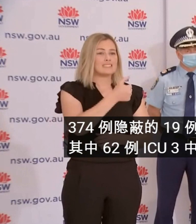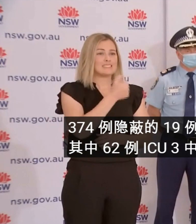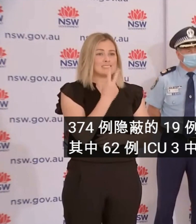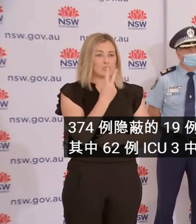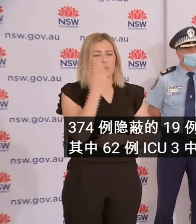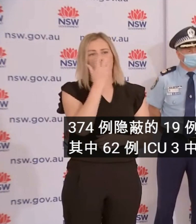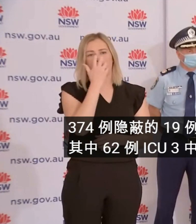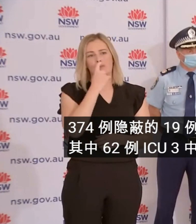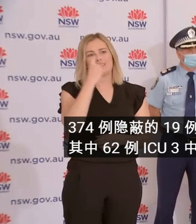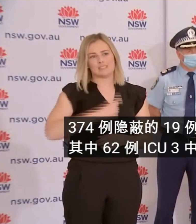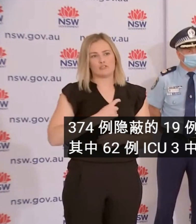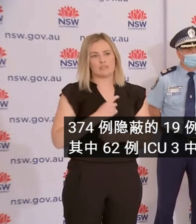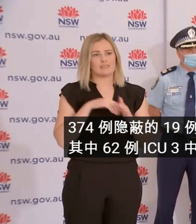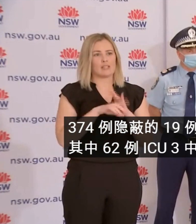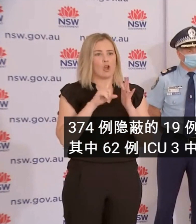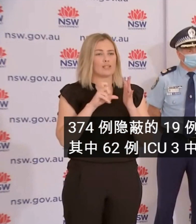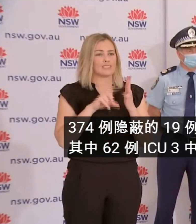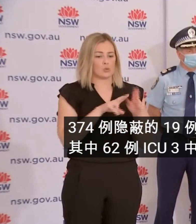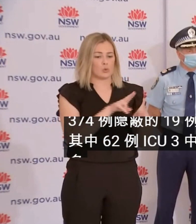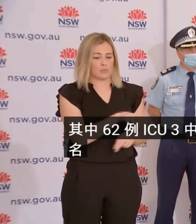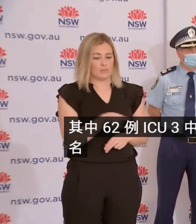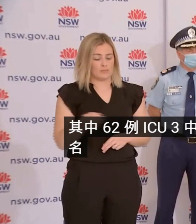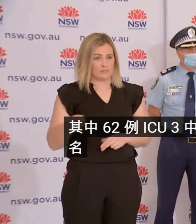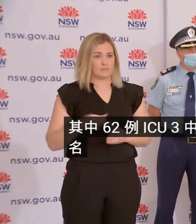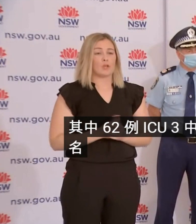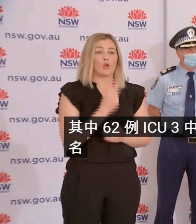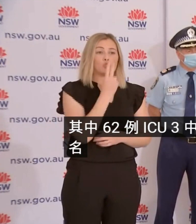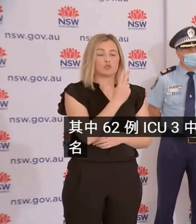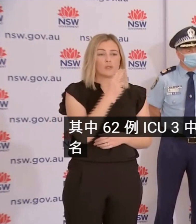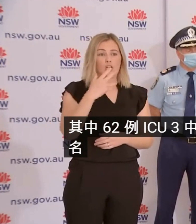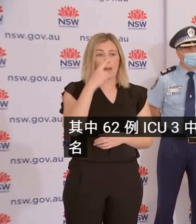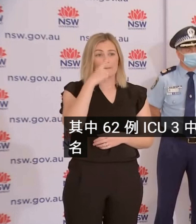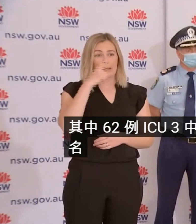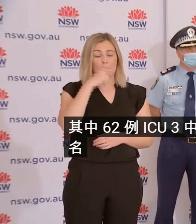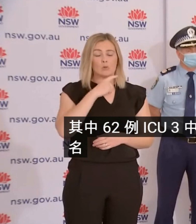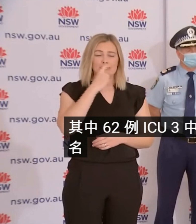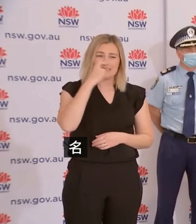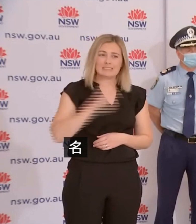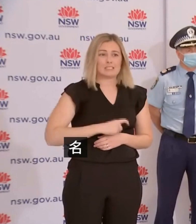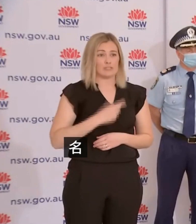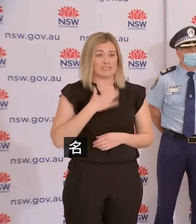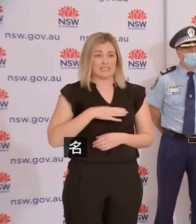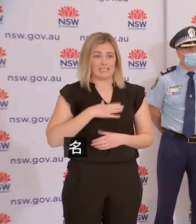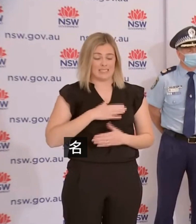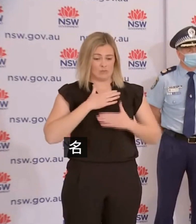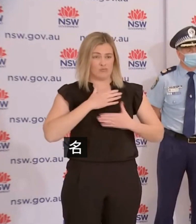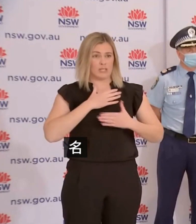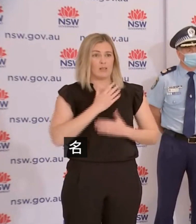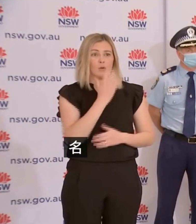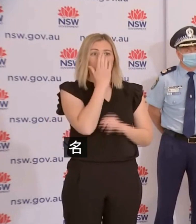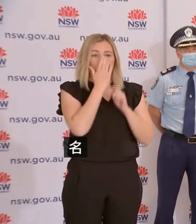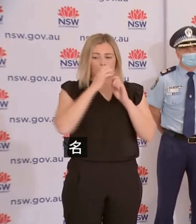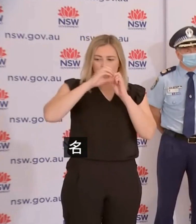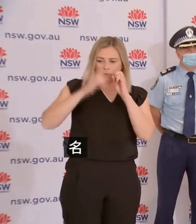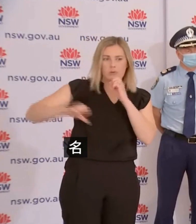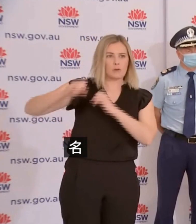in intensive care and 29 who require ventilation. Of the 62